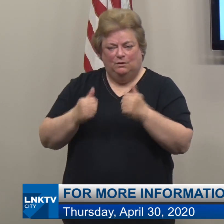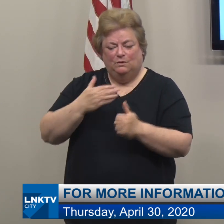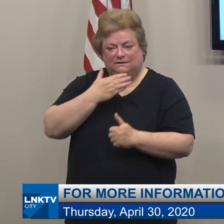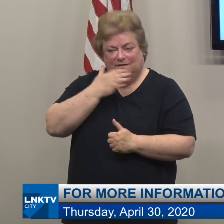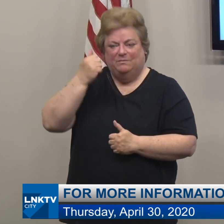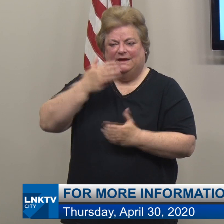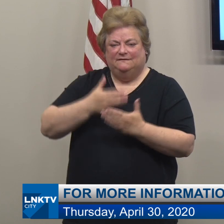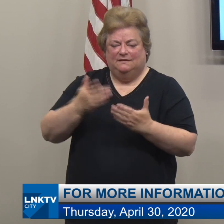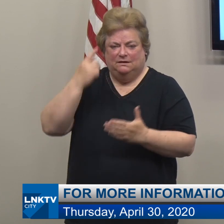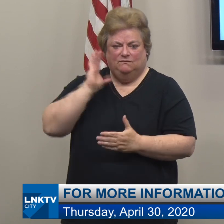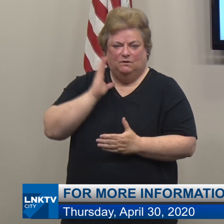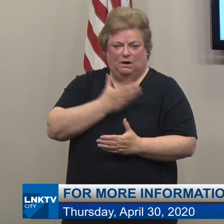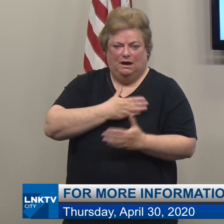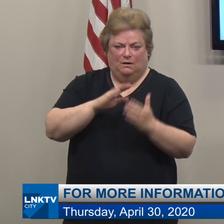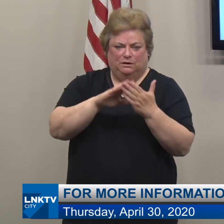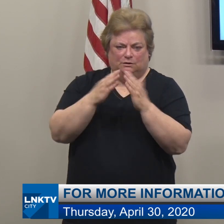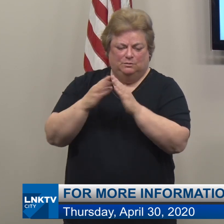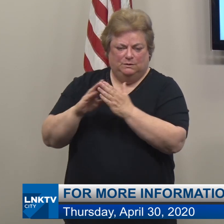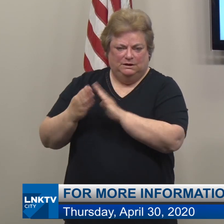our community.